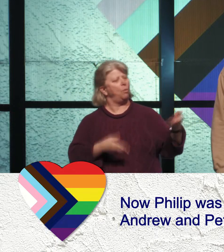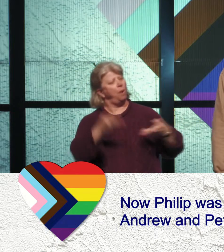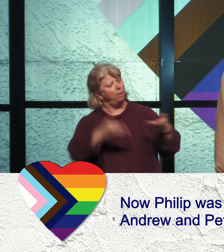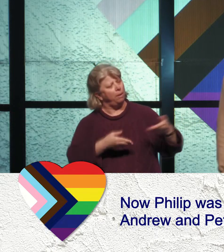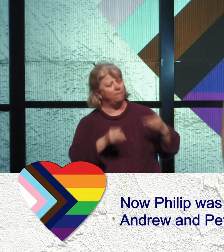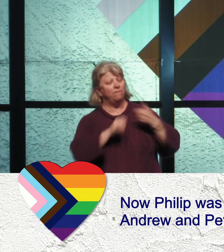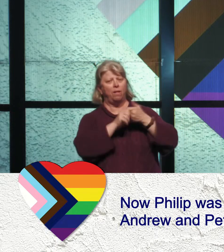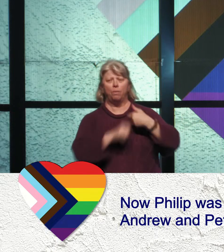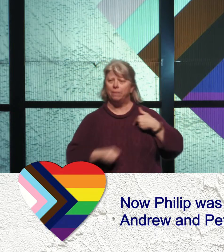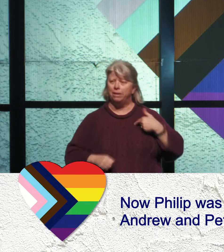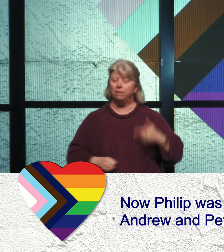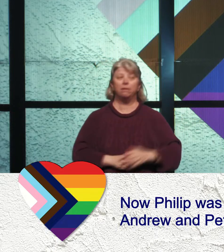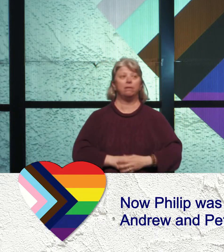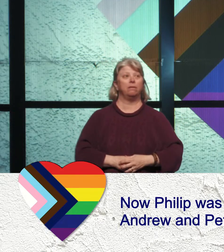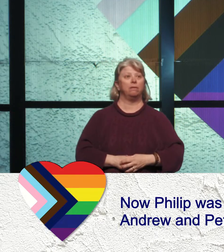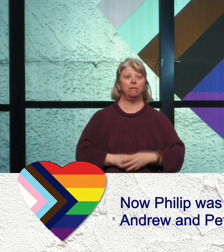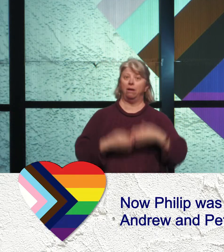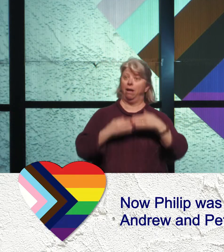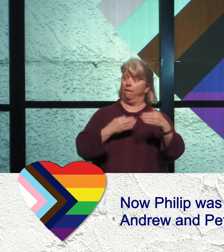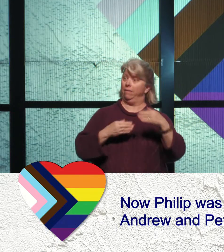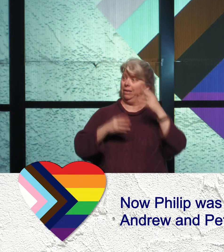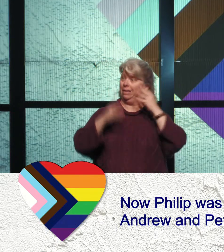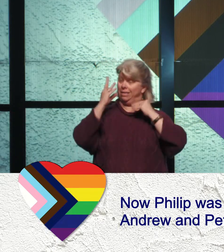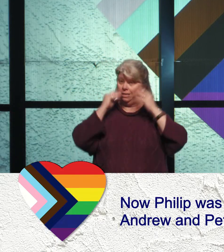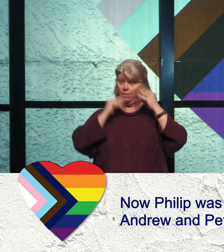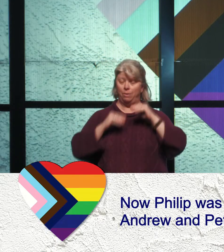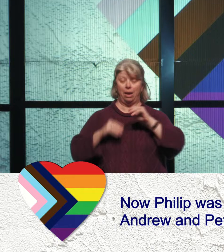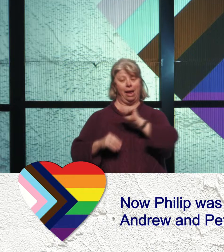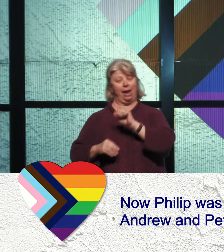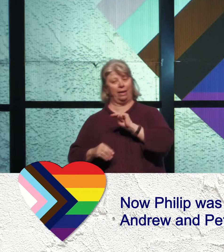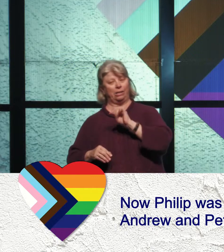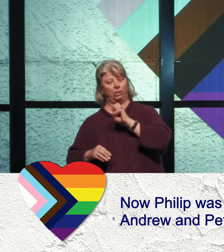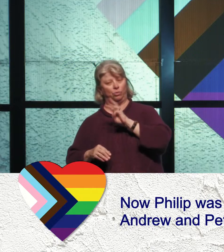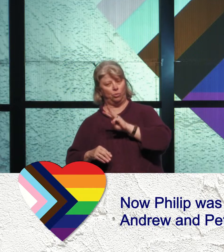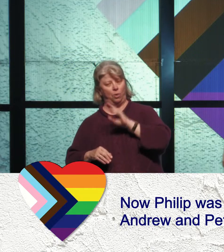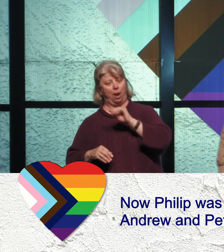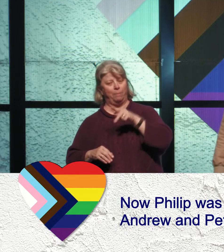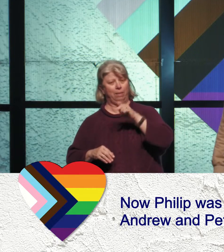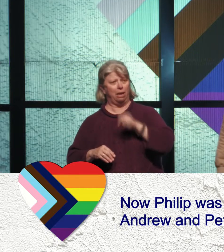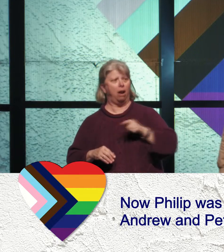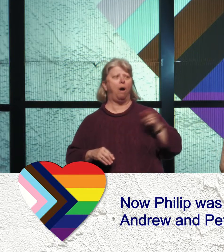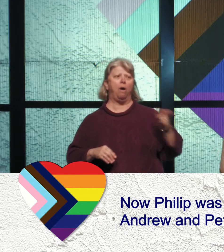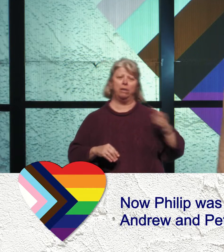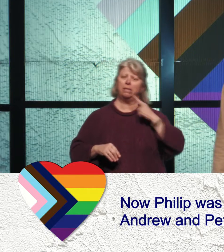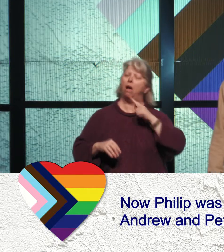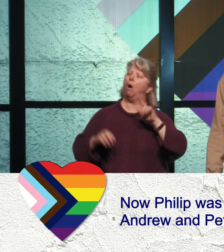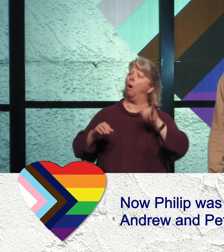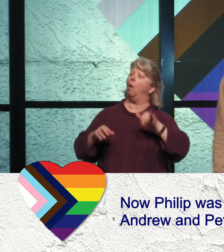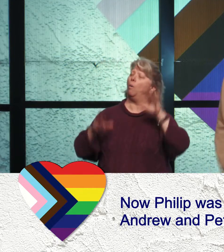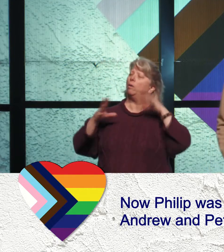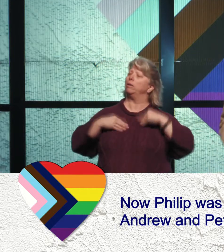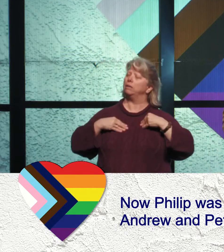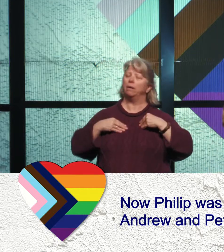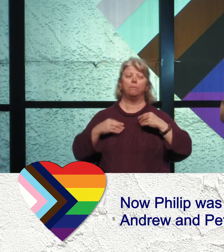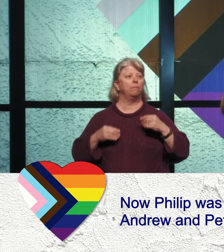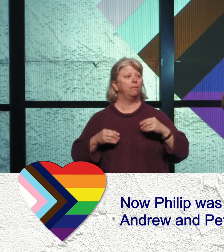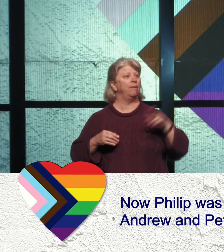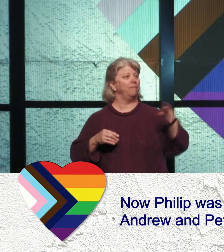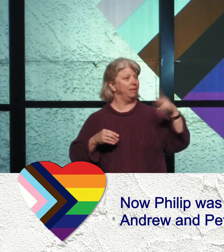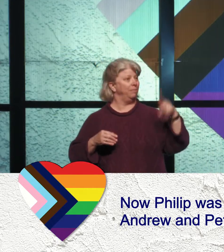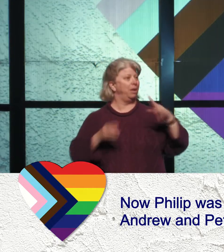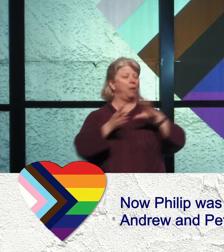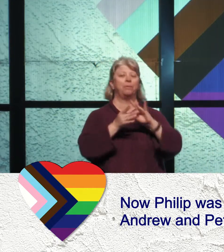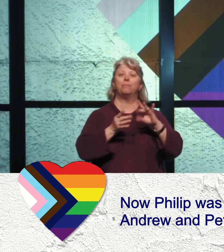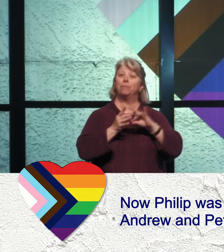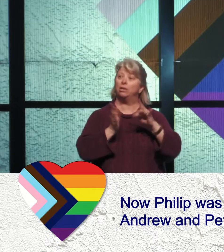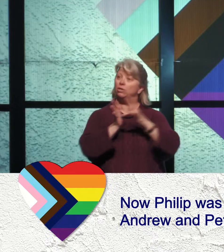Come and follow me." And after what he'd experienced with Andrew and Peter, he was like, "I'm in." And now Philip goes, by the way, this is how the message